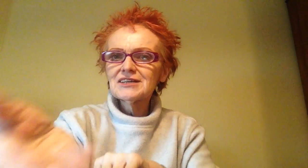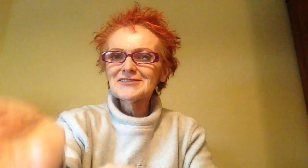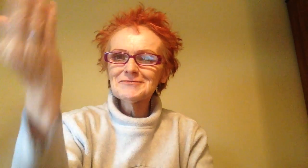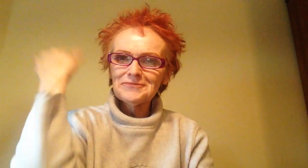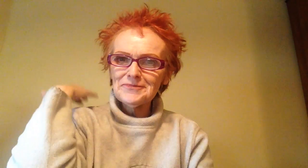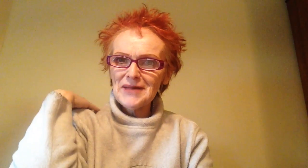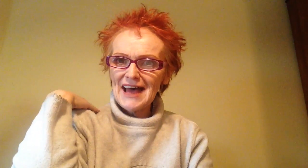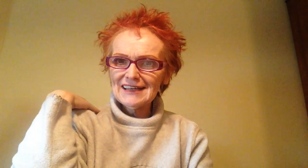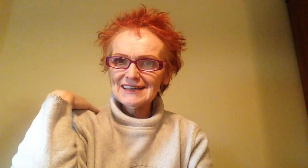your back.